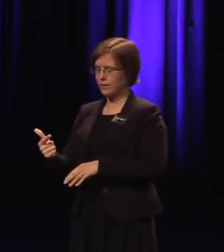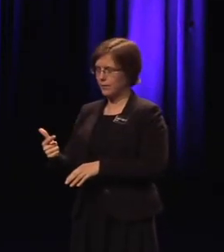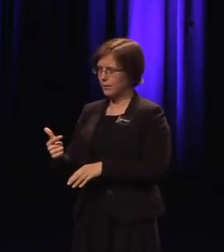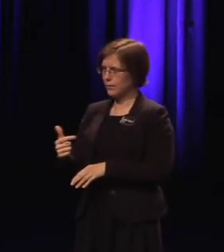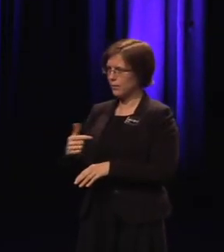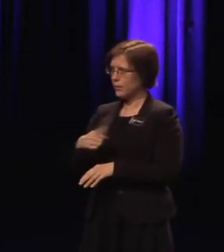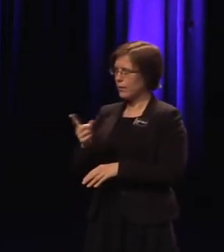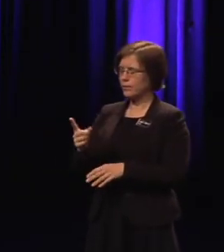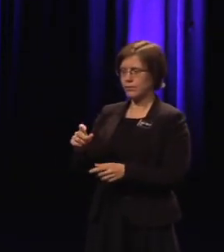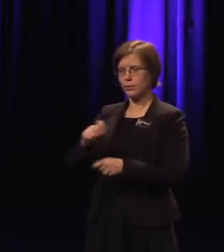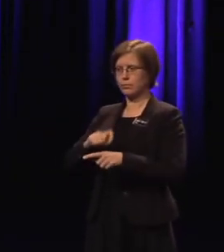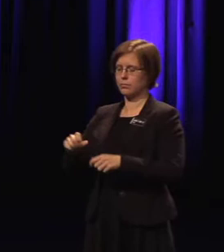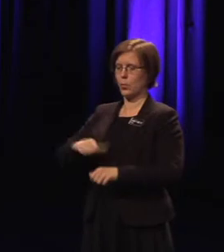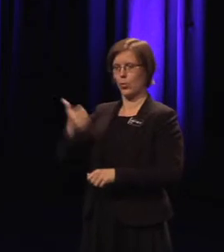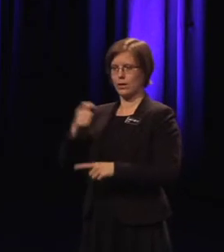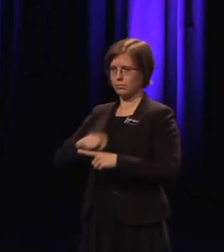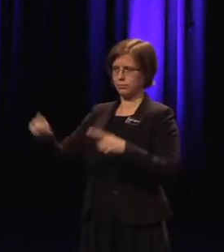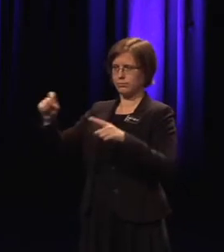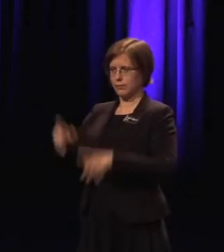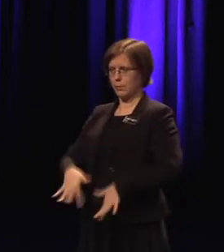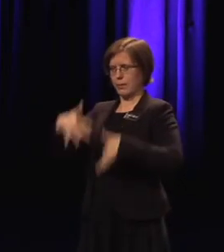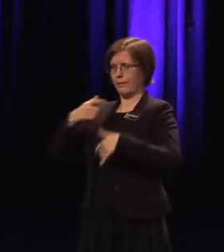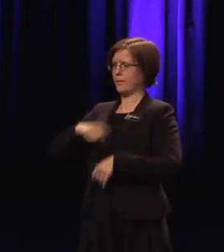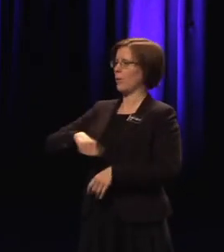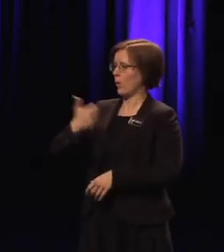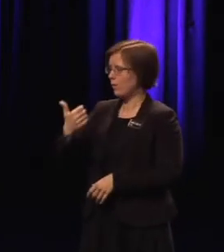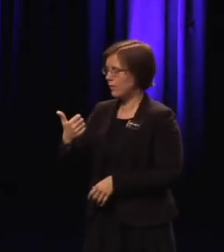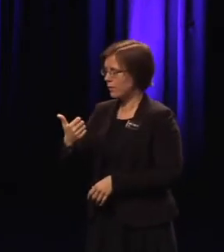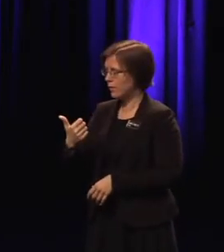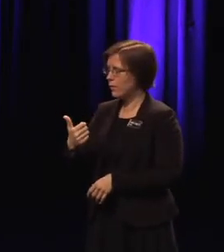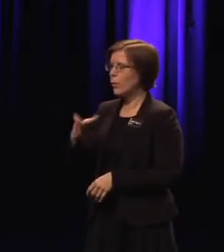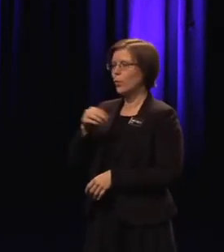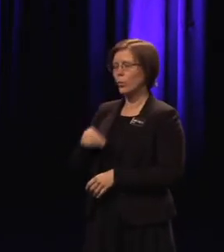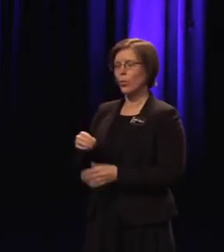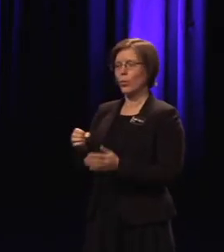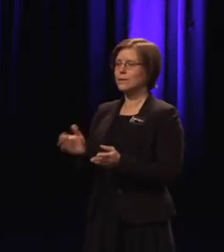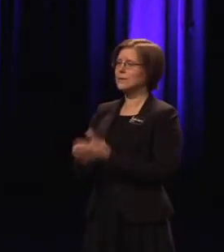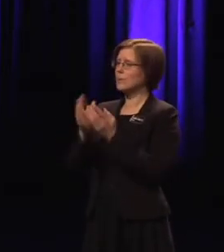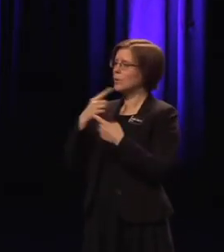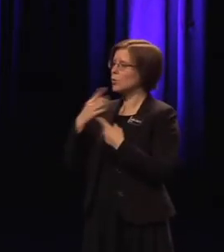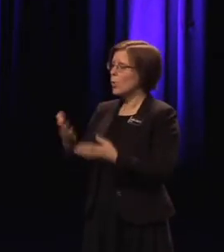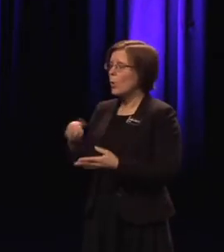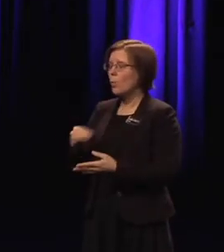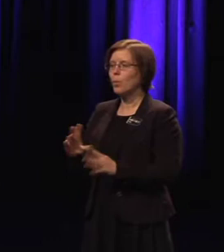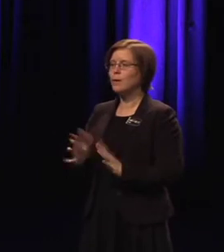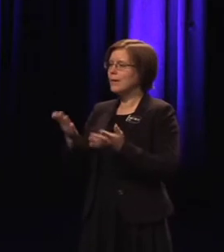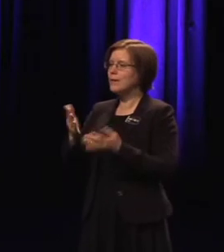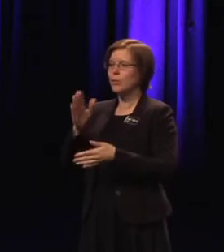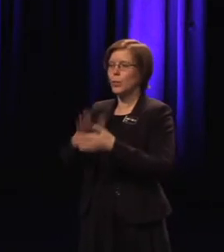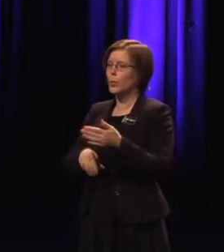himself alight, and in doing so declared that a life without human rights is not a life at all.